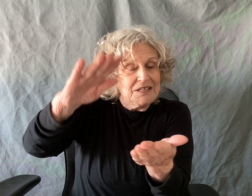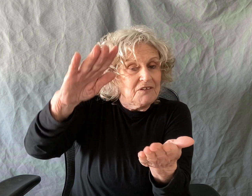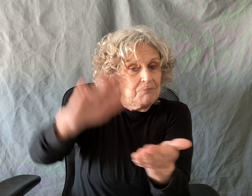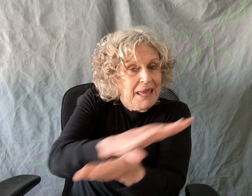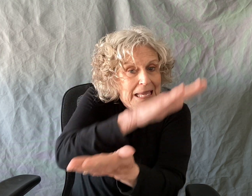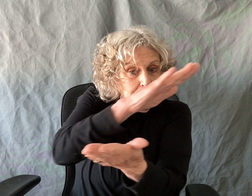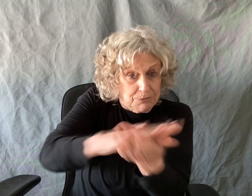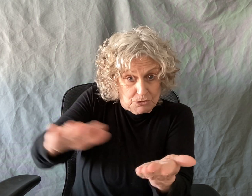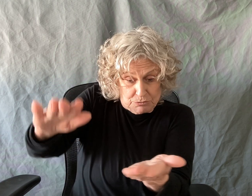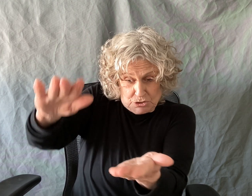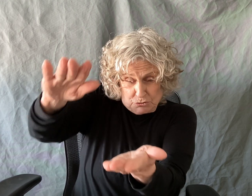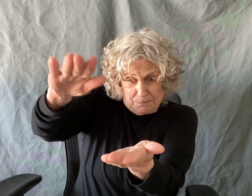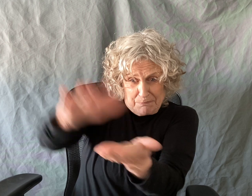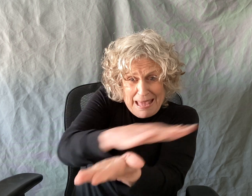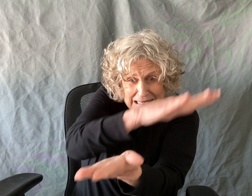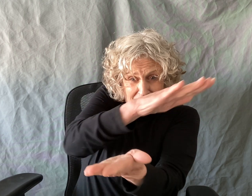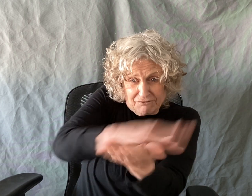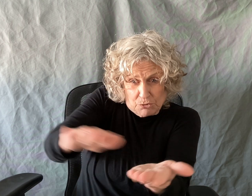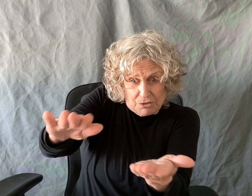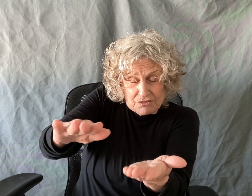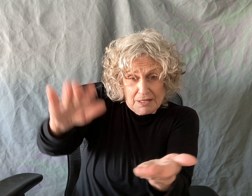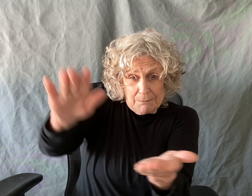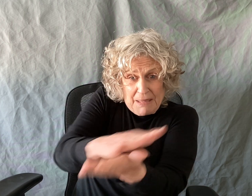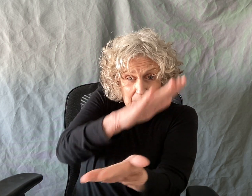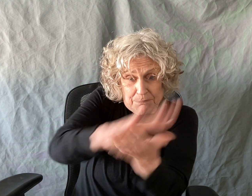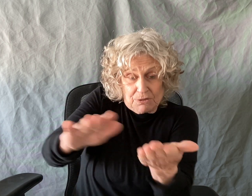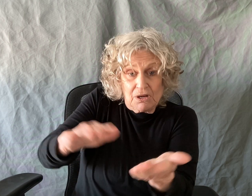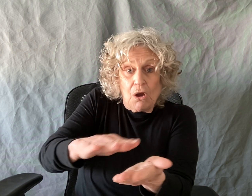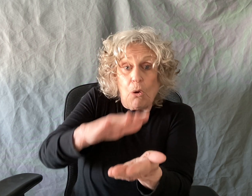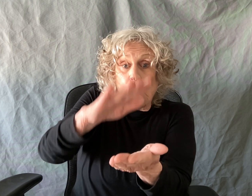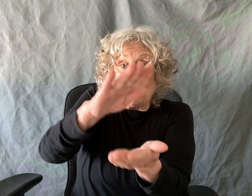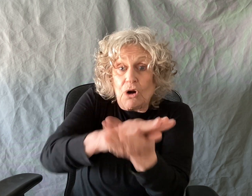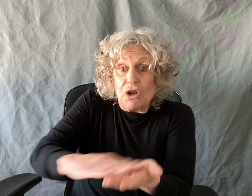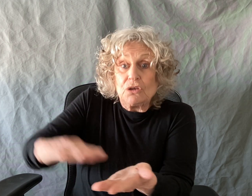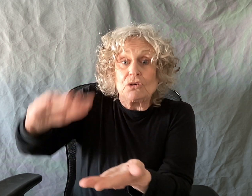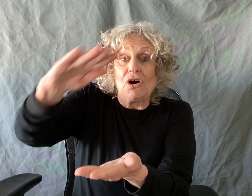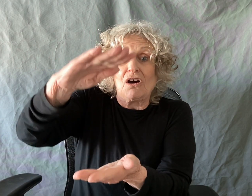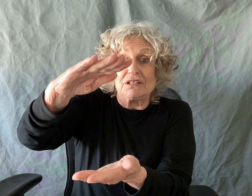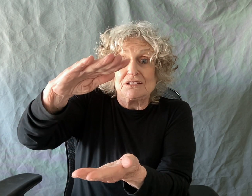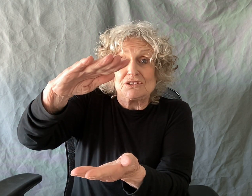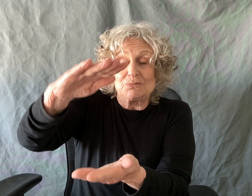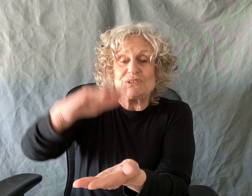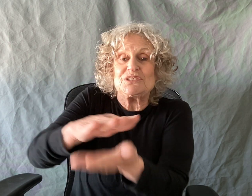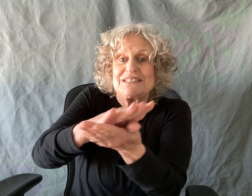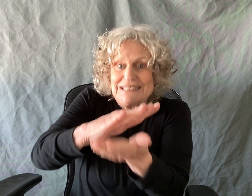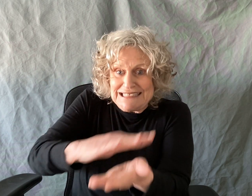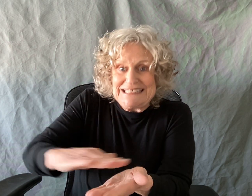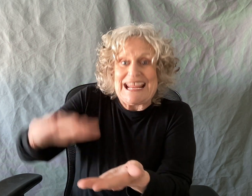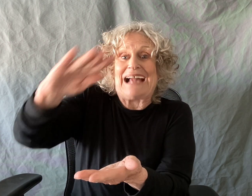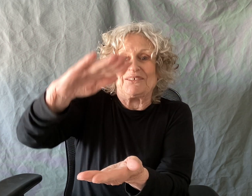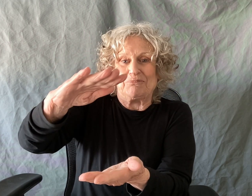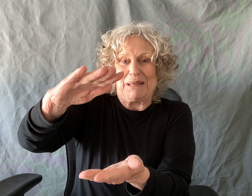of paper, which goes back and forth. Paper, or college, which is a stack of